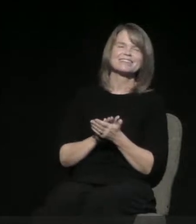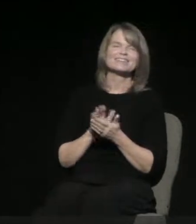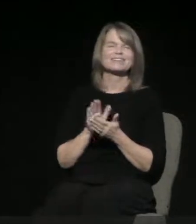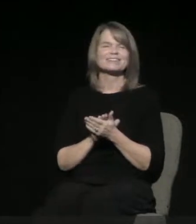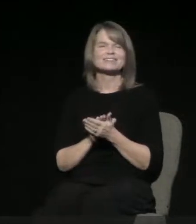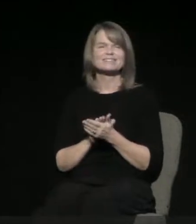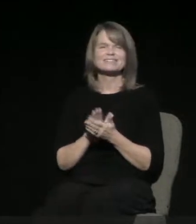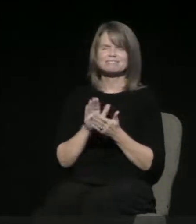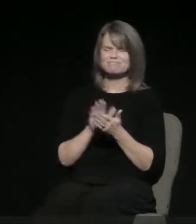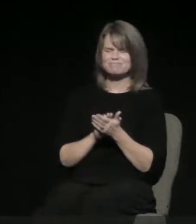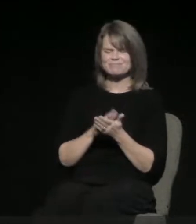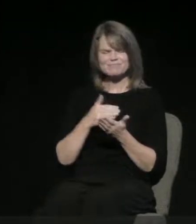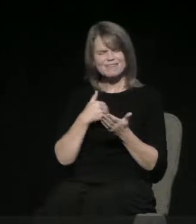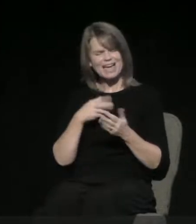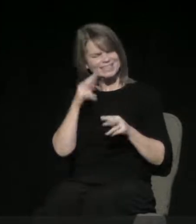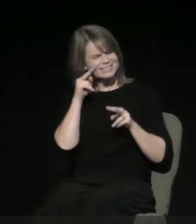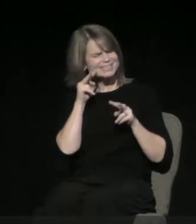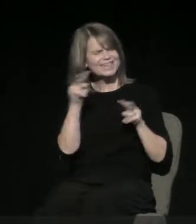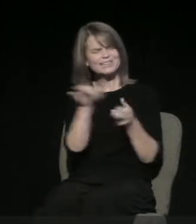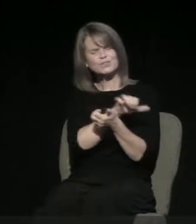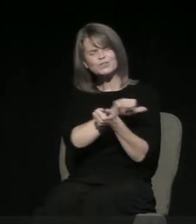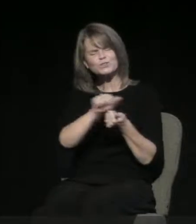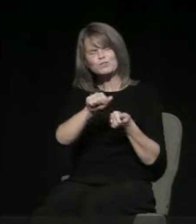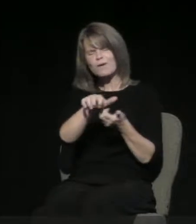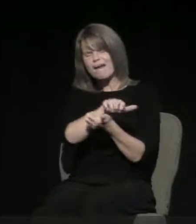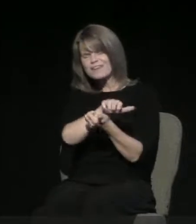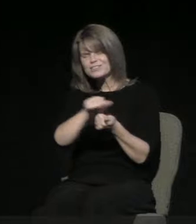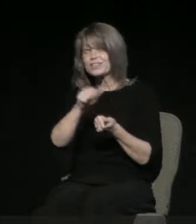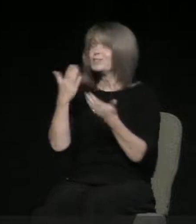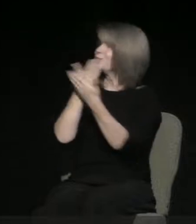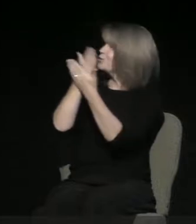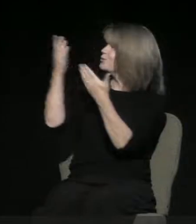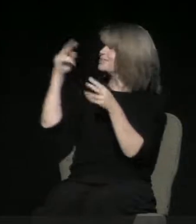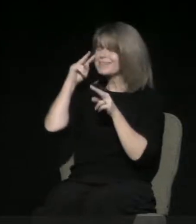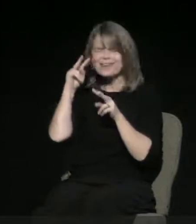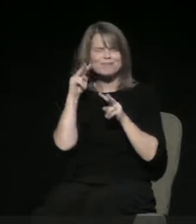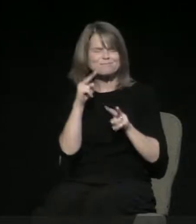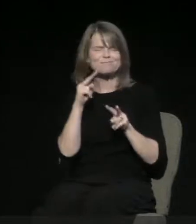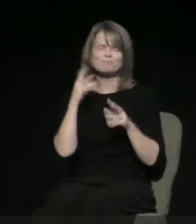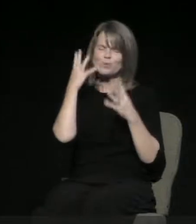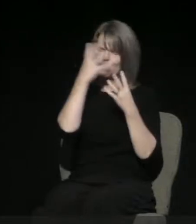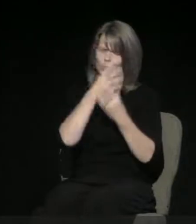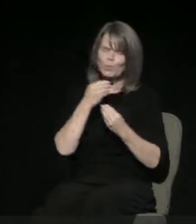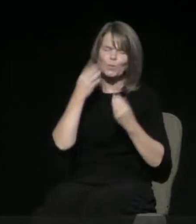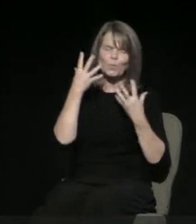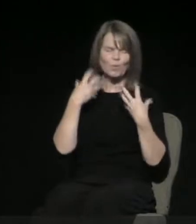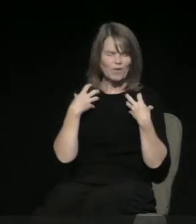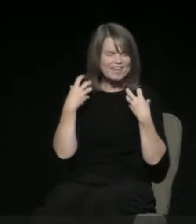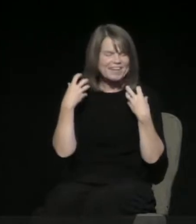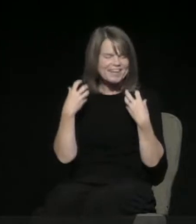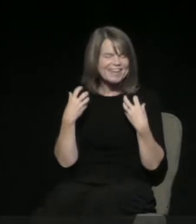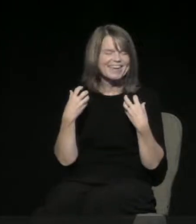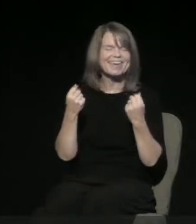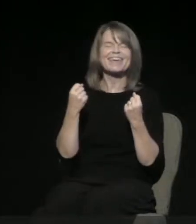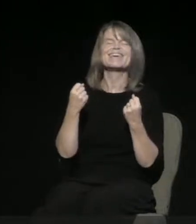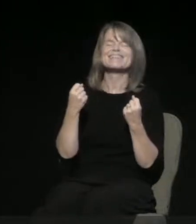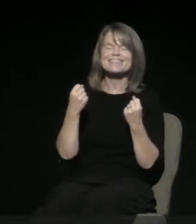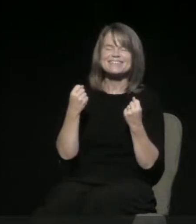When all I see are the ashes, you see the beauty.